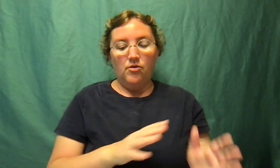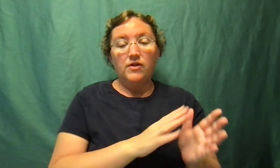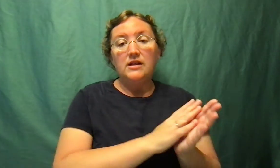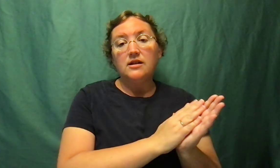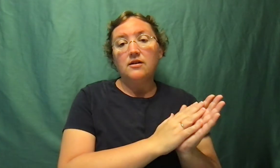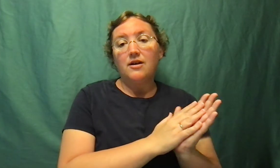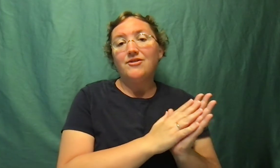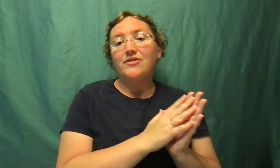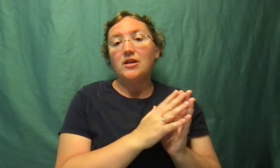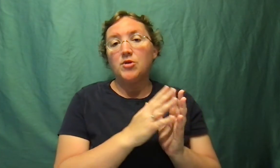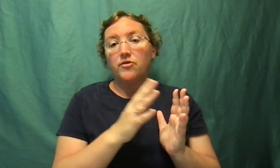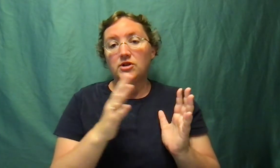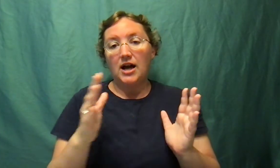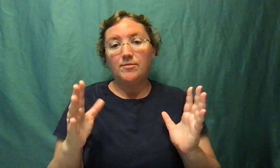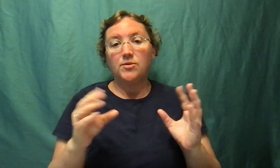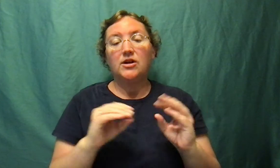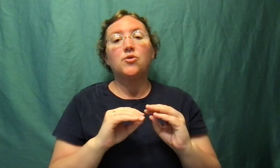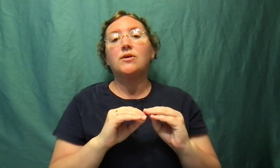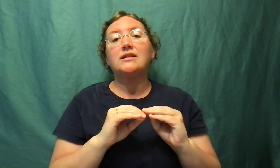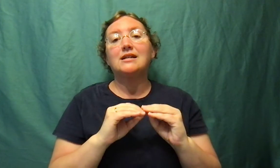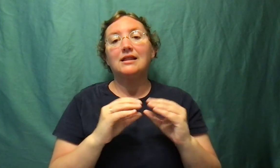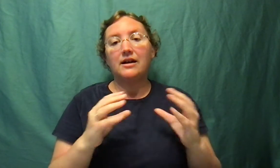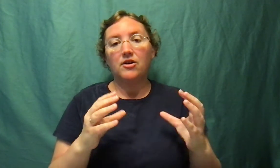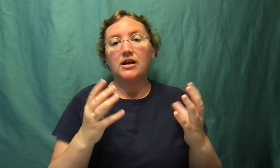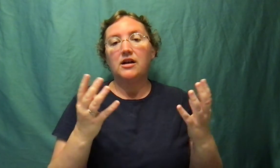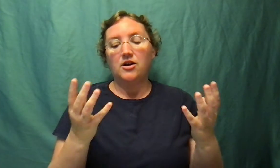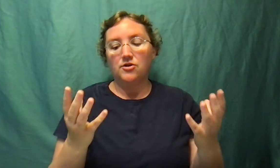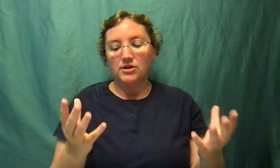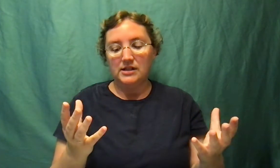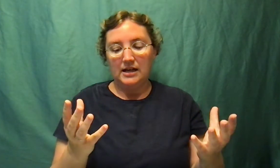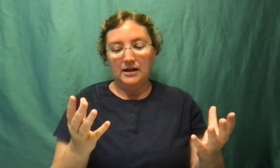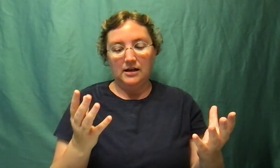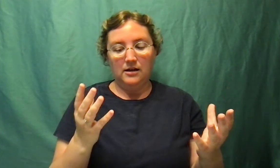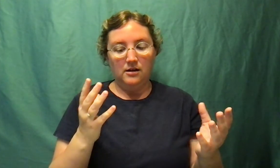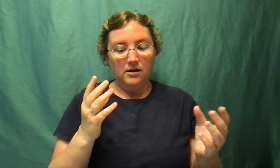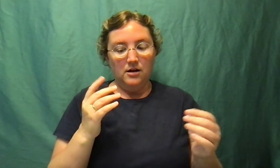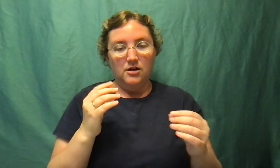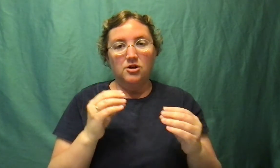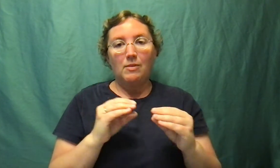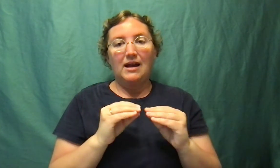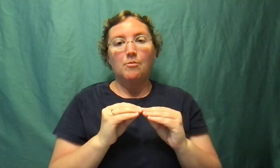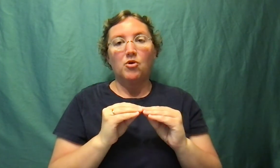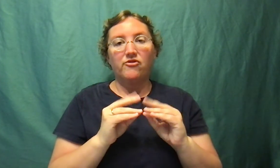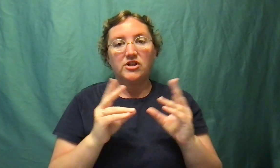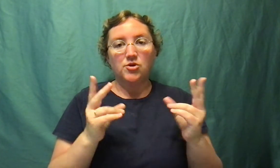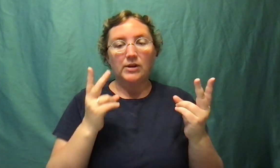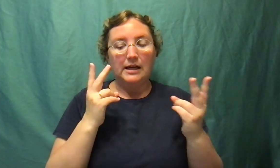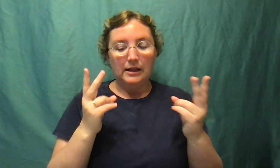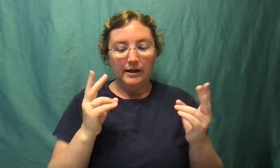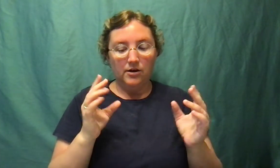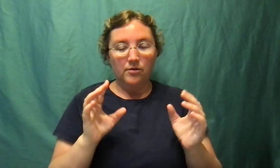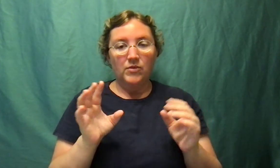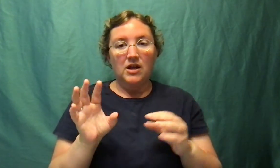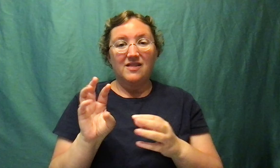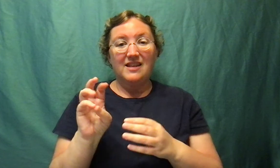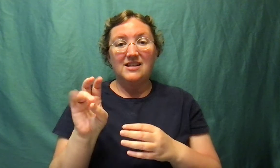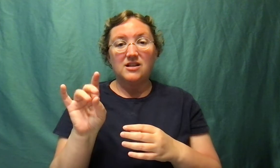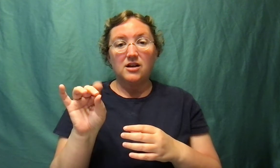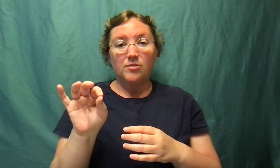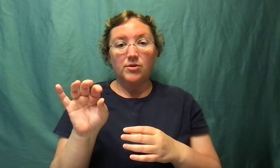these have developed over time to increase clarity and understanding, to make it more visually clear. These numbers,